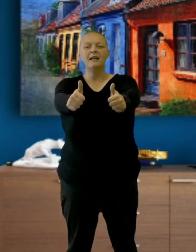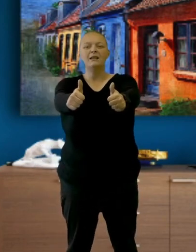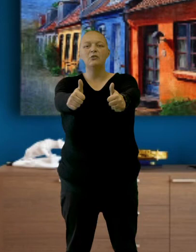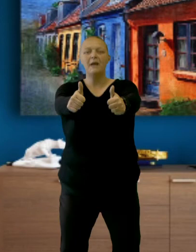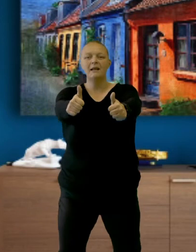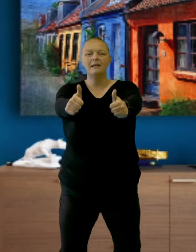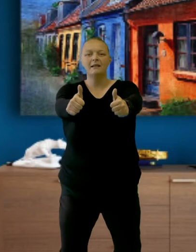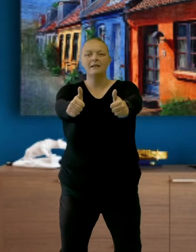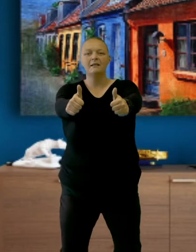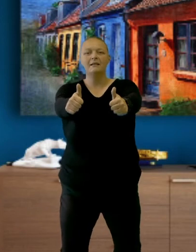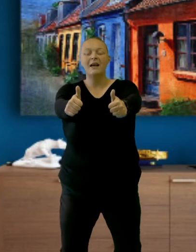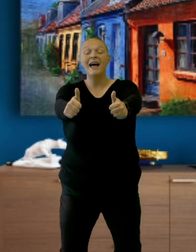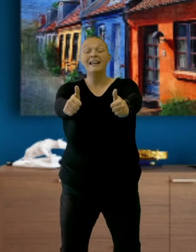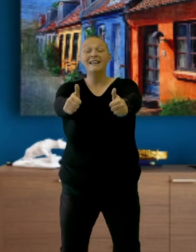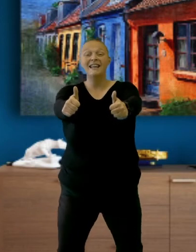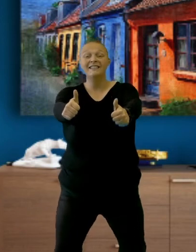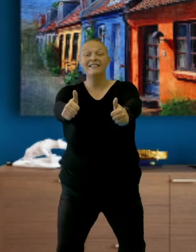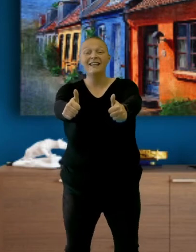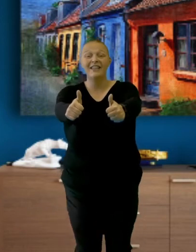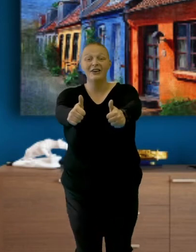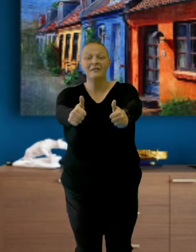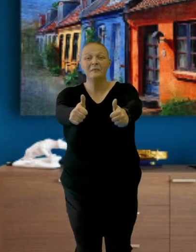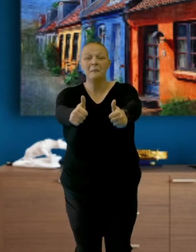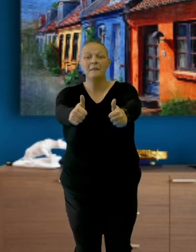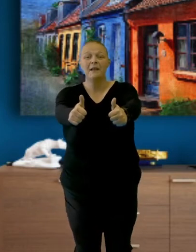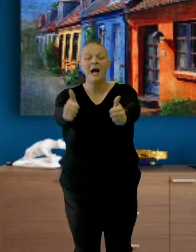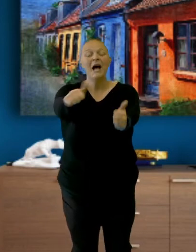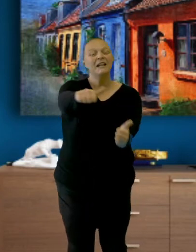knees bent, knees together,